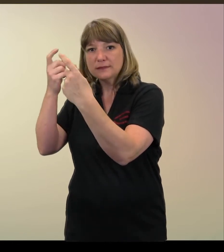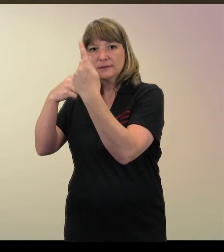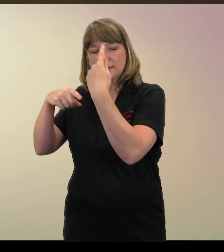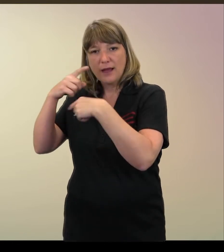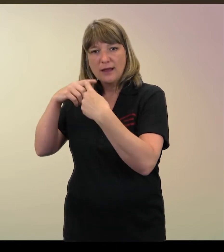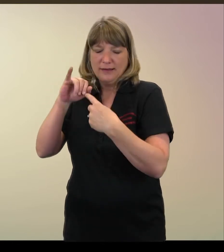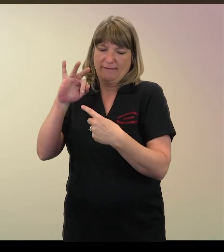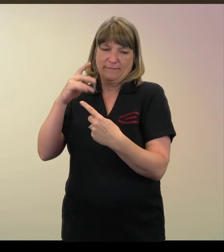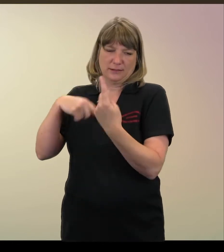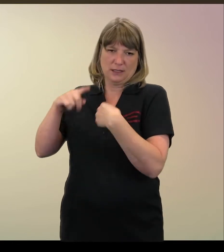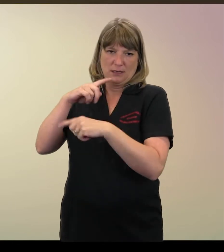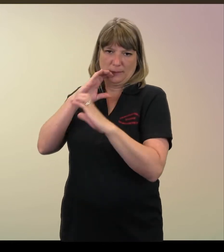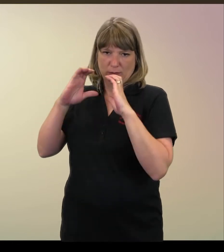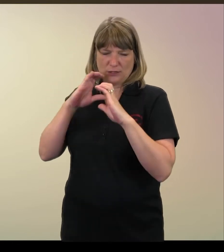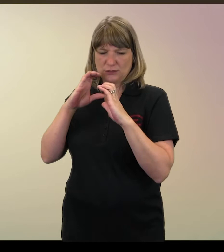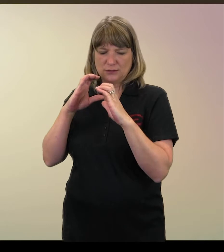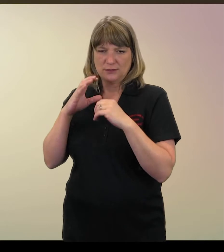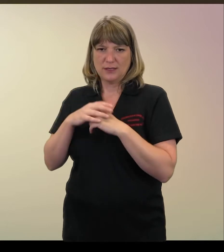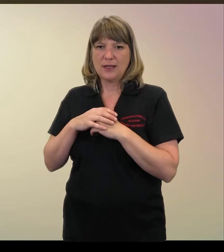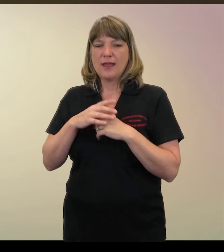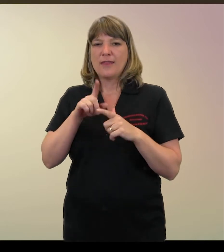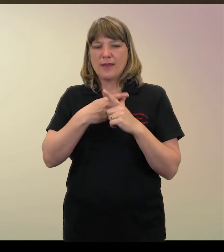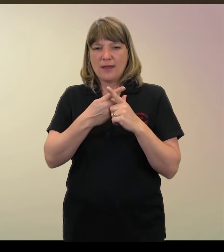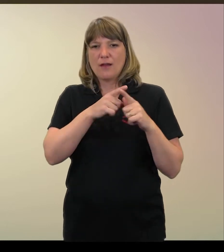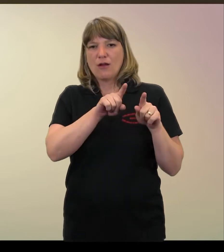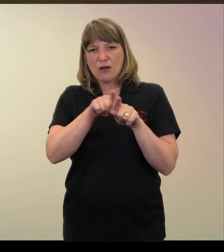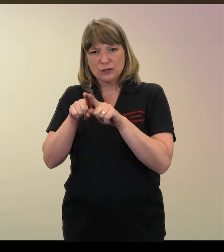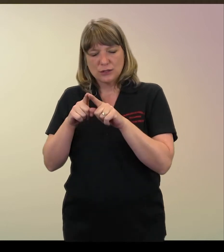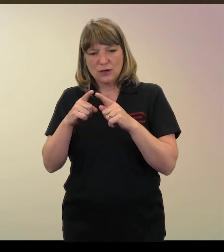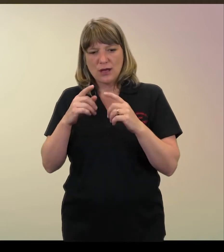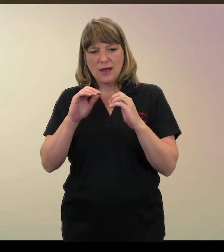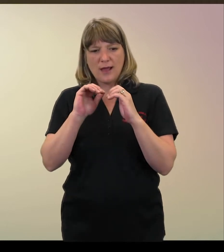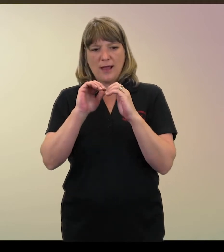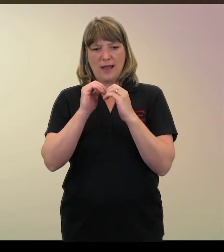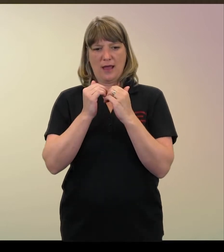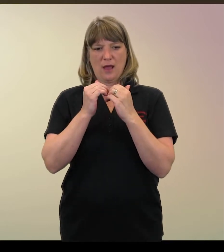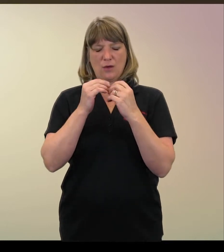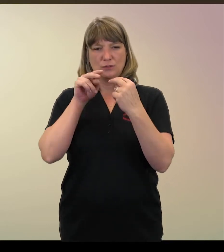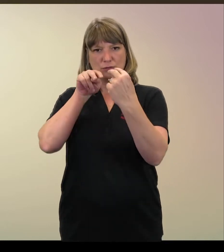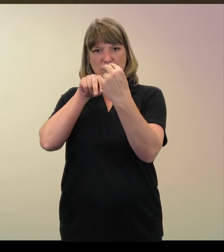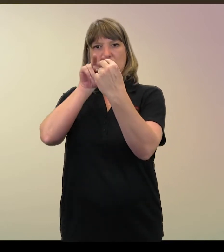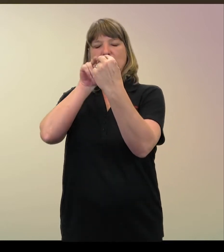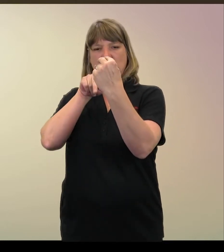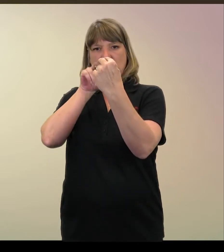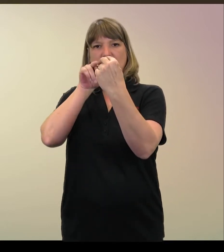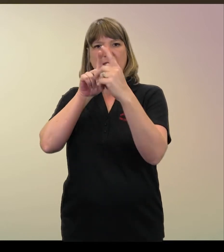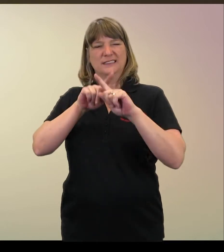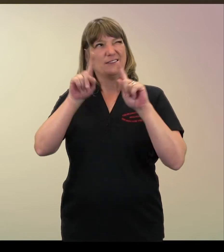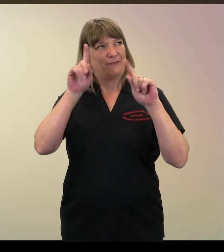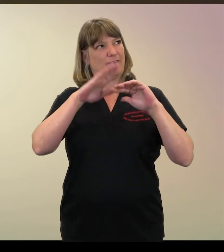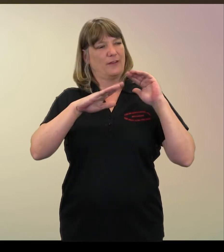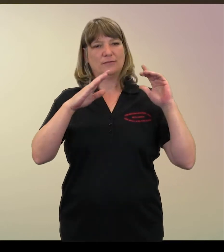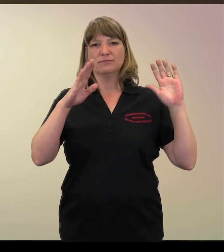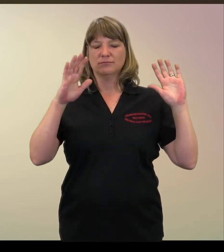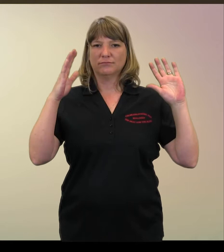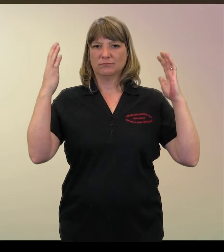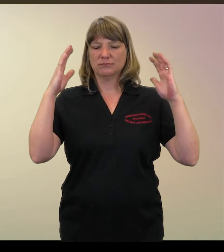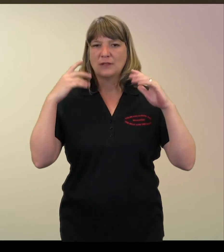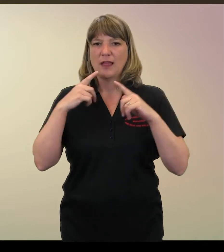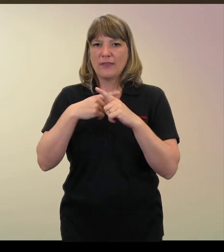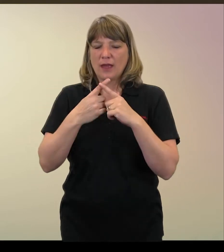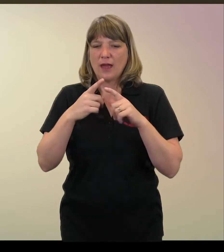or signed communication if they're using sign communication. They have differences in how they use eye contact. They also